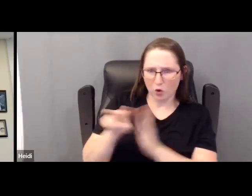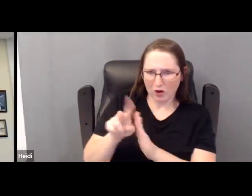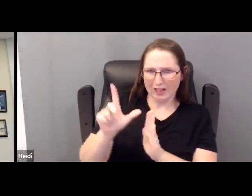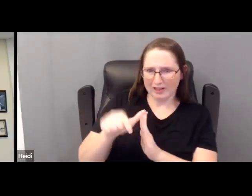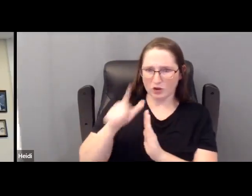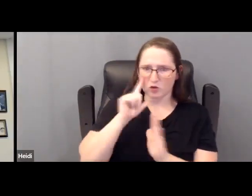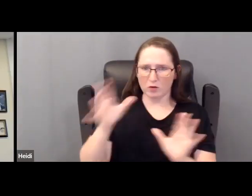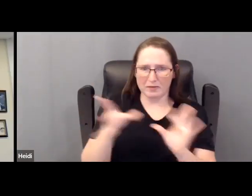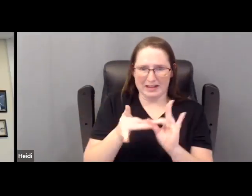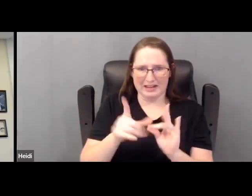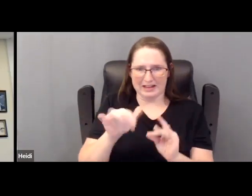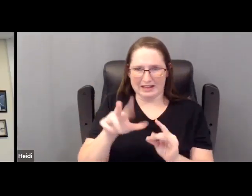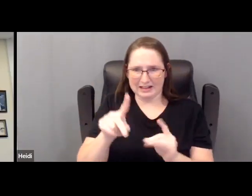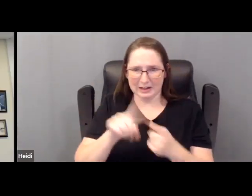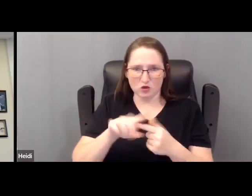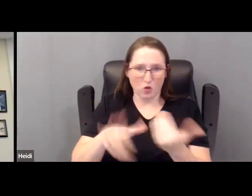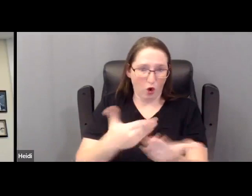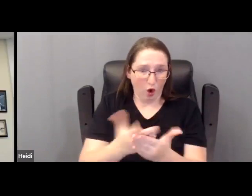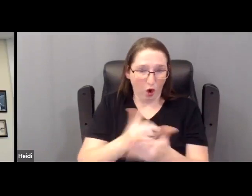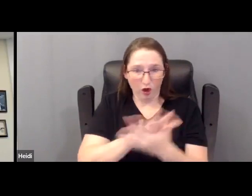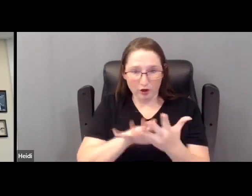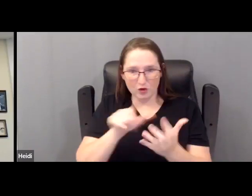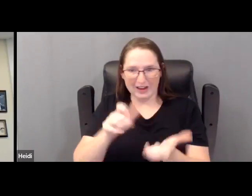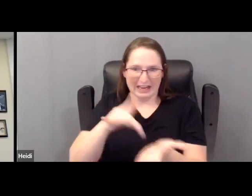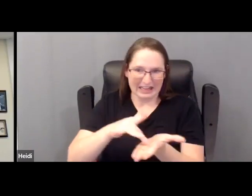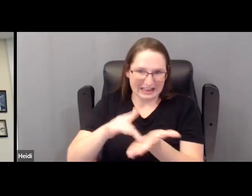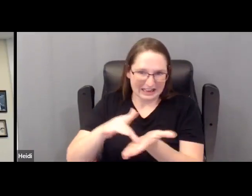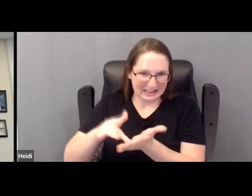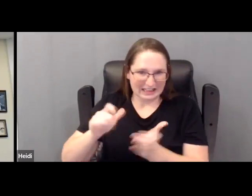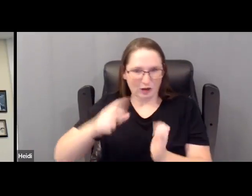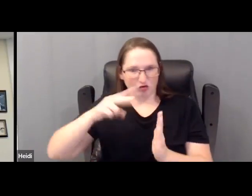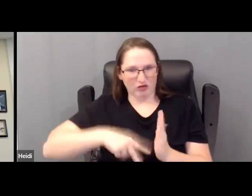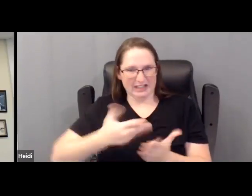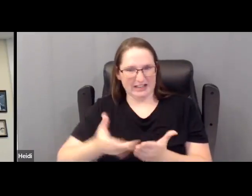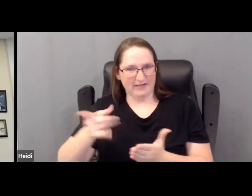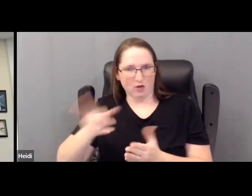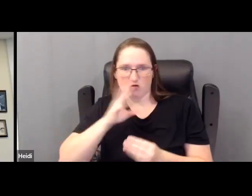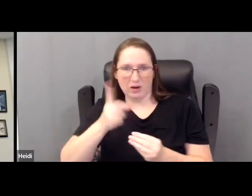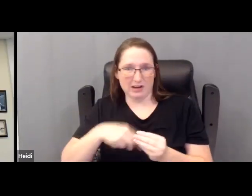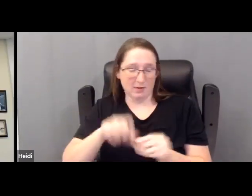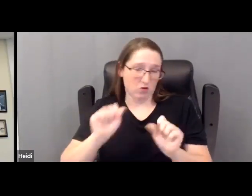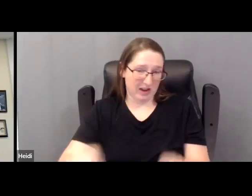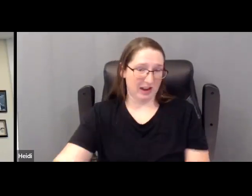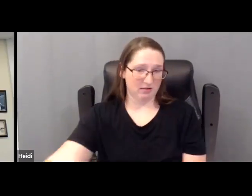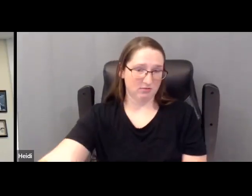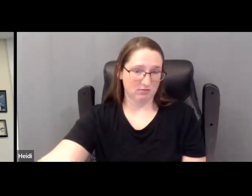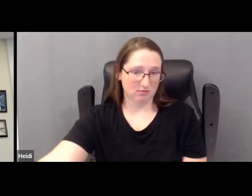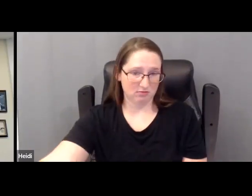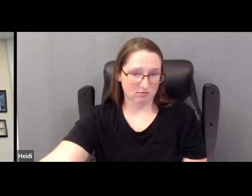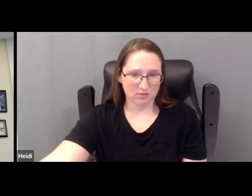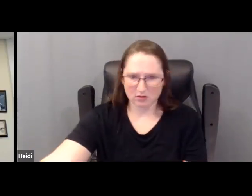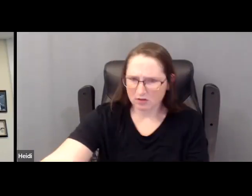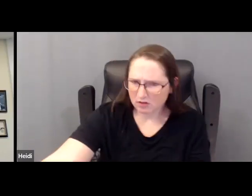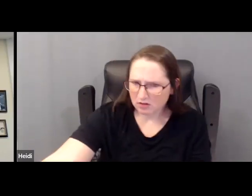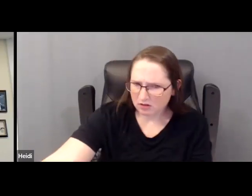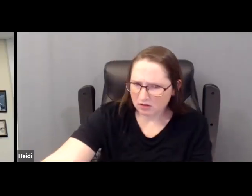links to all of that stuff. So you can also click it and read the stuff that they're talking about. Does It's that just make really, sense? Yeah, it's a it's lot. kind of I know, a- that's why